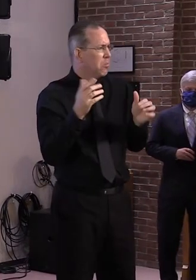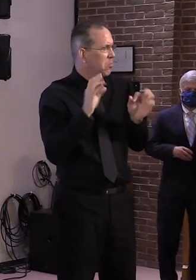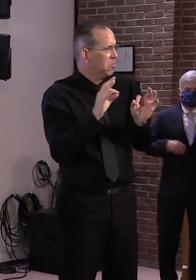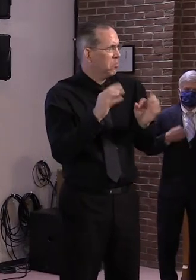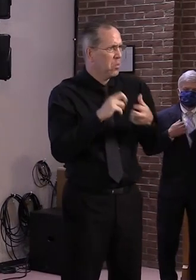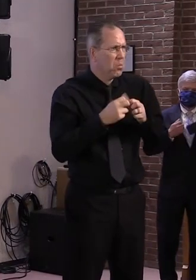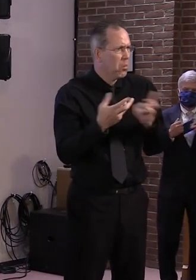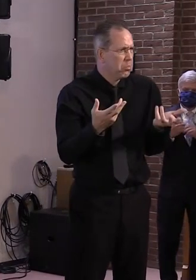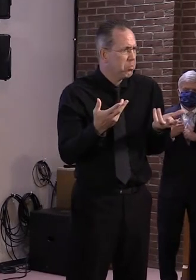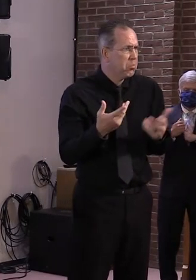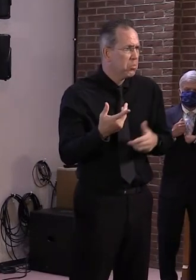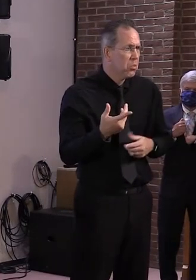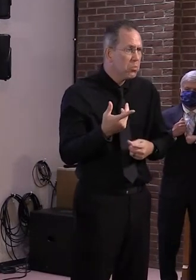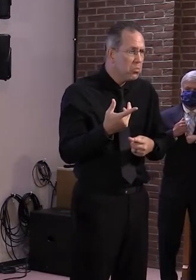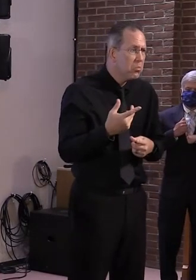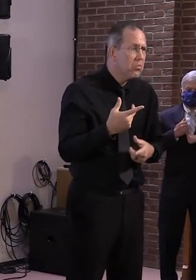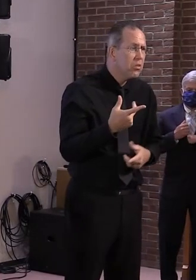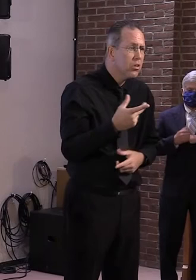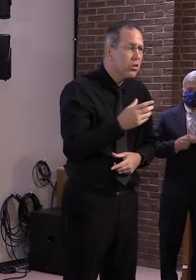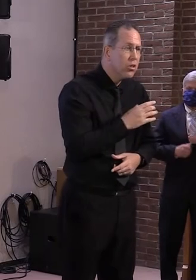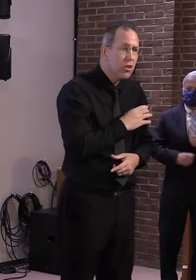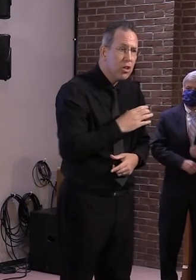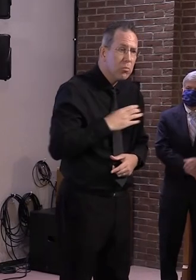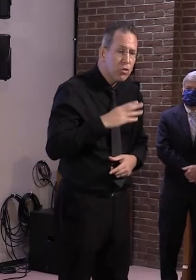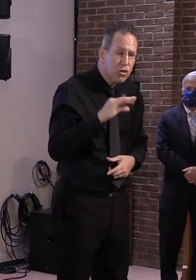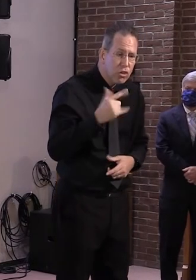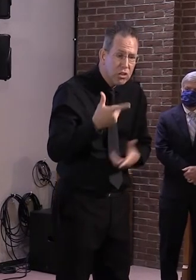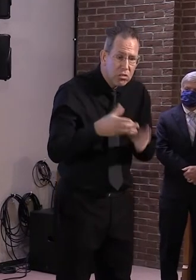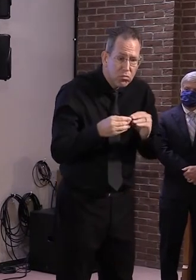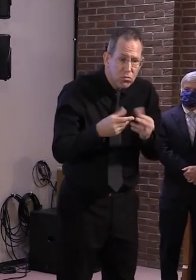Same answer, Governor. I haven't heard anything about that location.